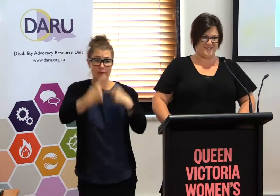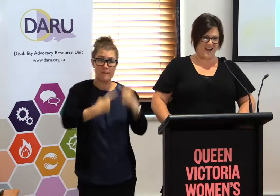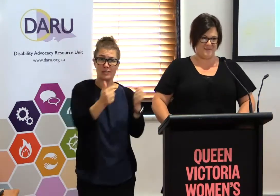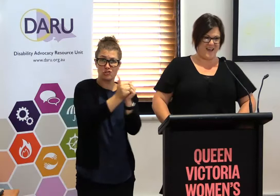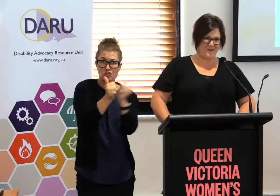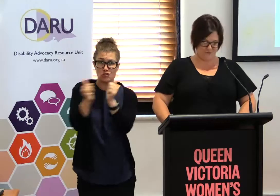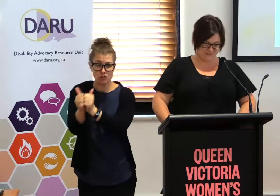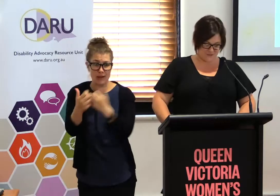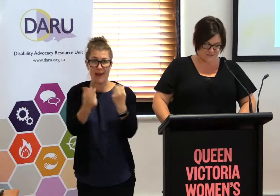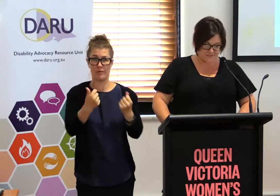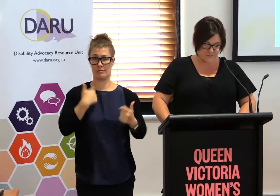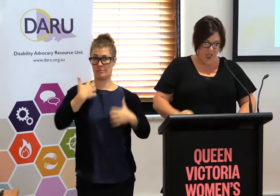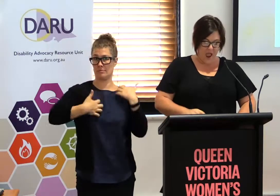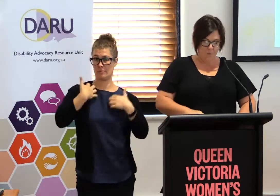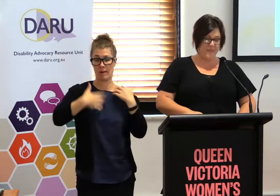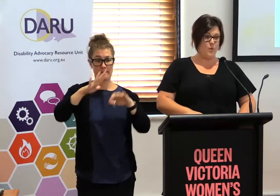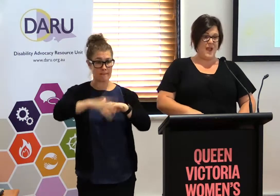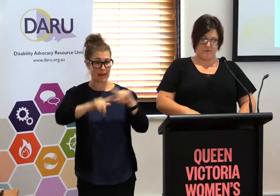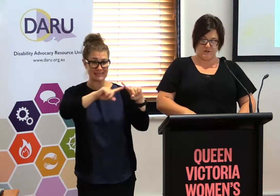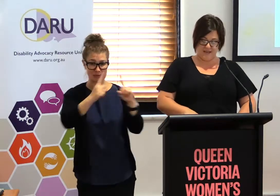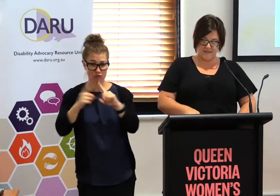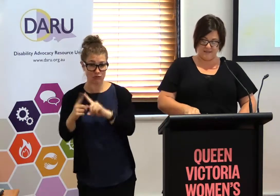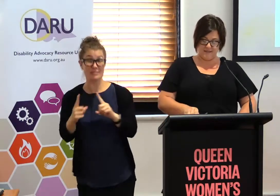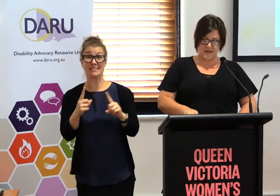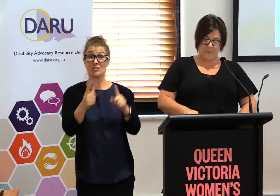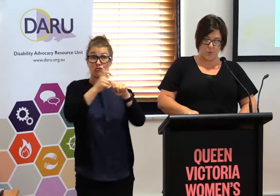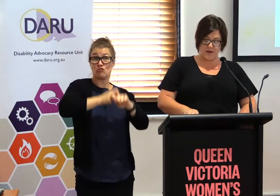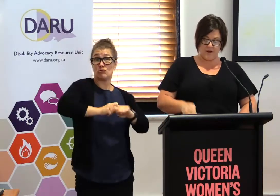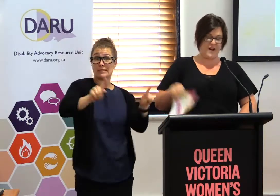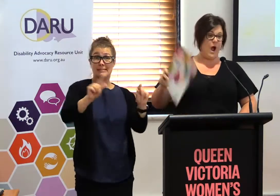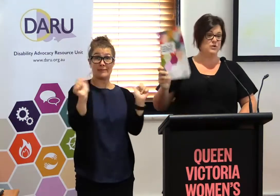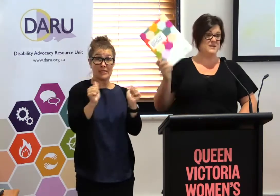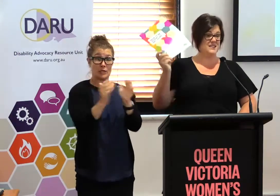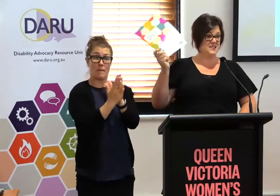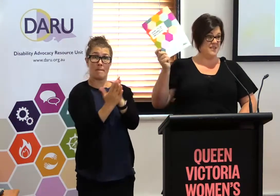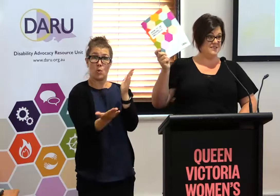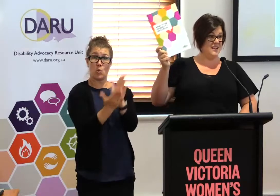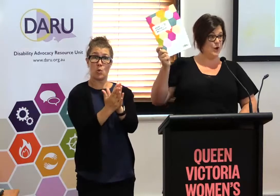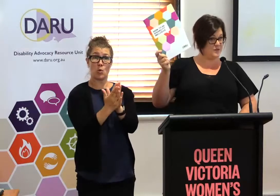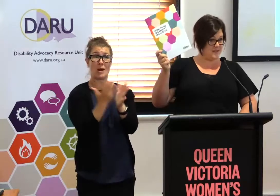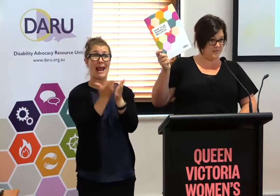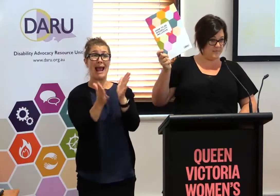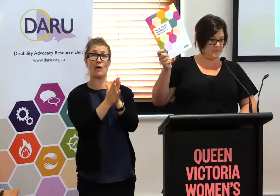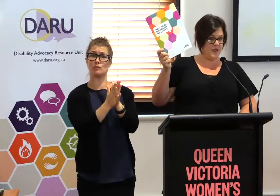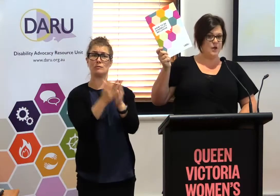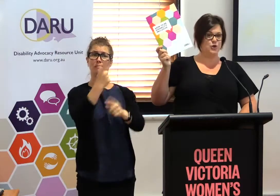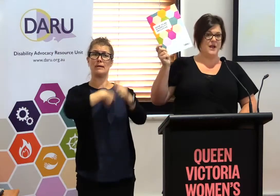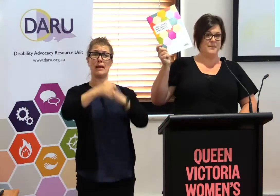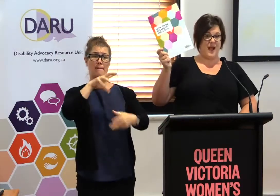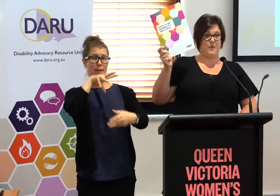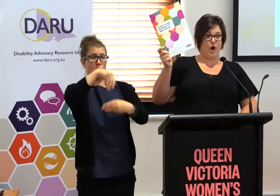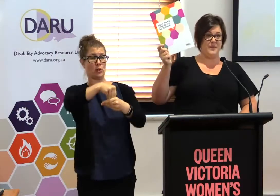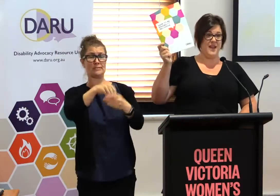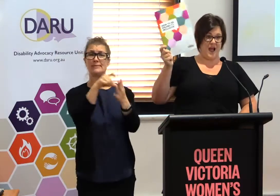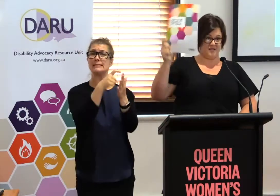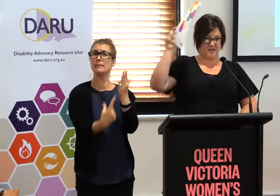really excited about our new resources. And one that we have released is a booklet on how to be disability inclusive. You can pick